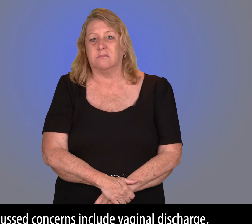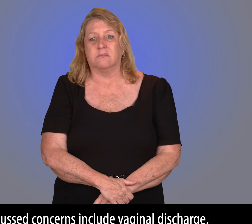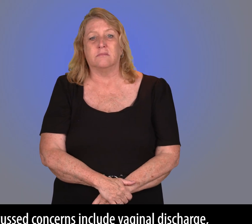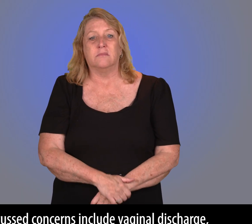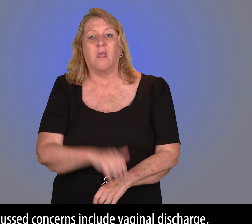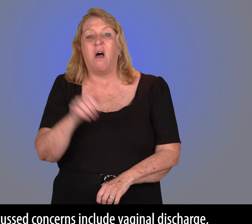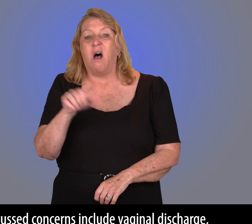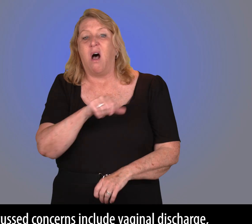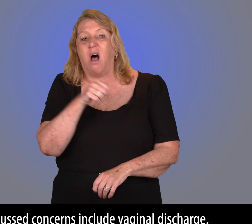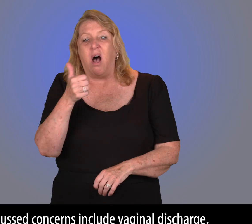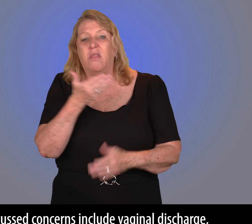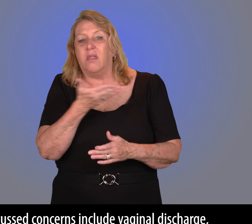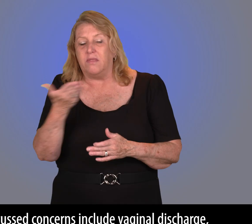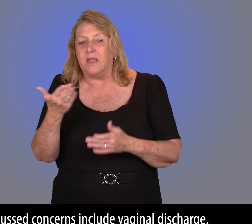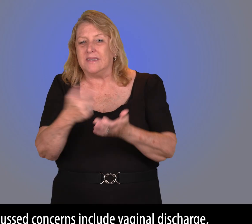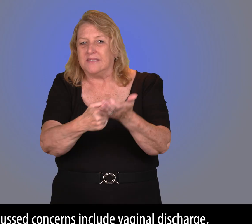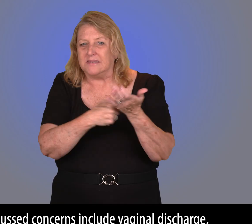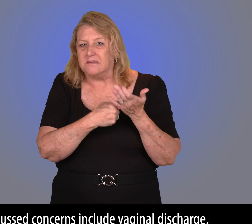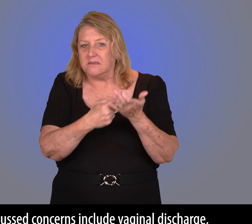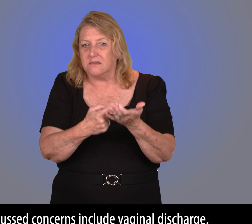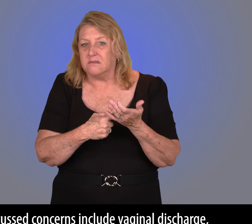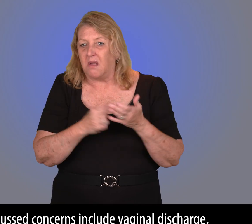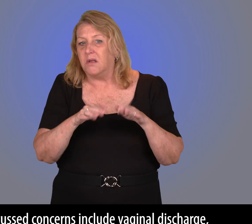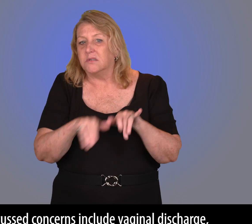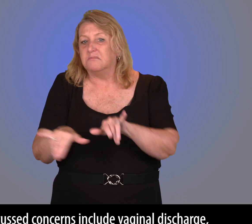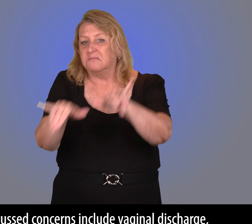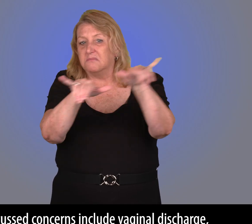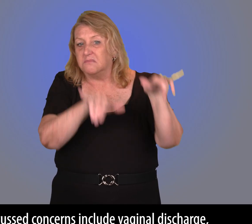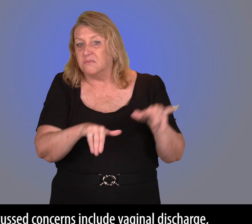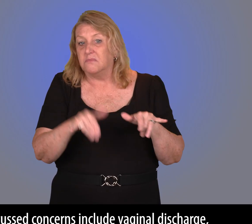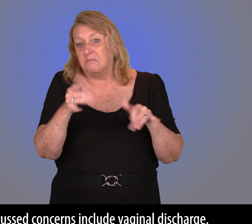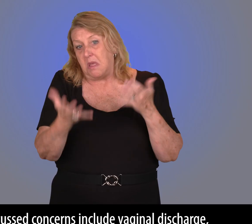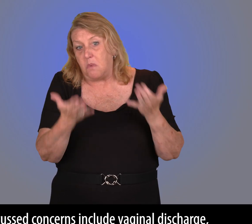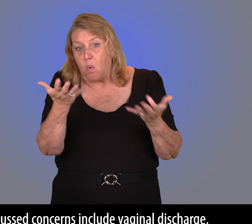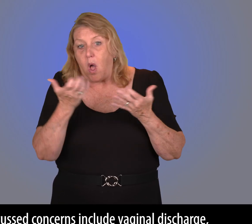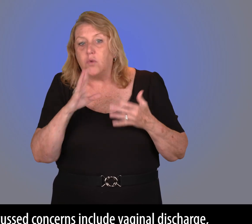Other commonly discussed concerns include vaginal discharge,